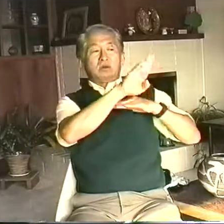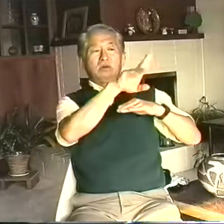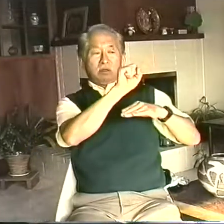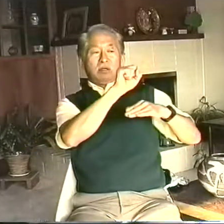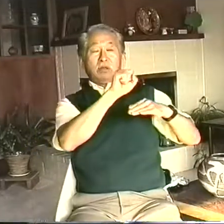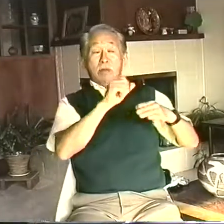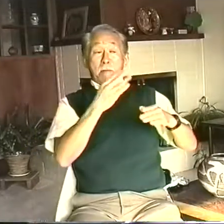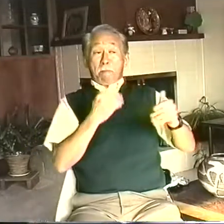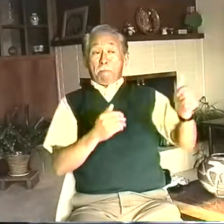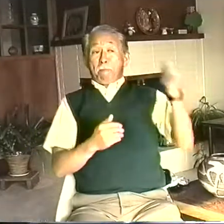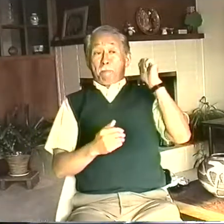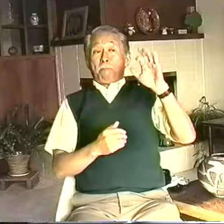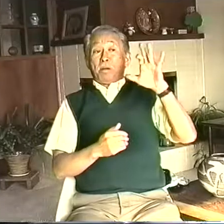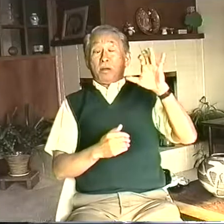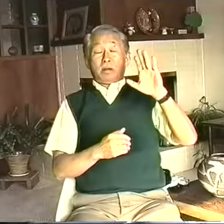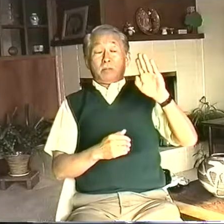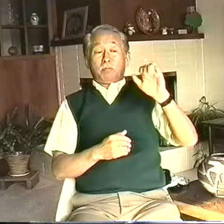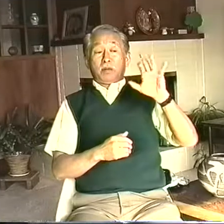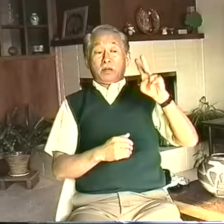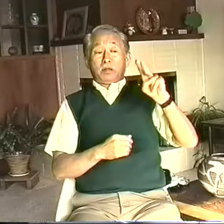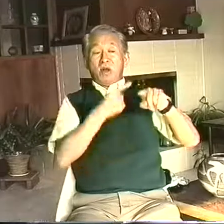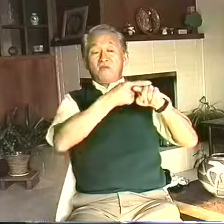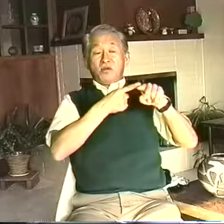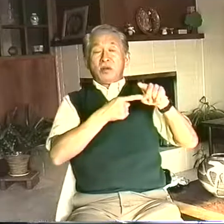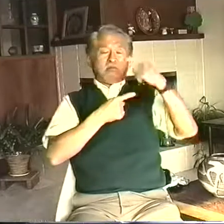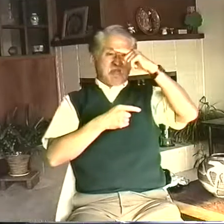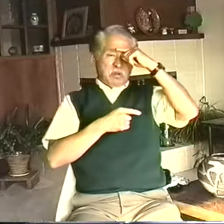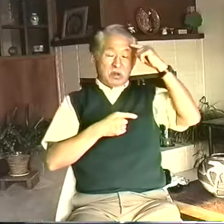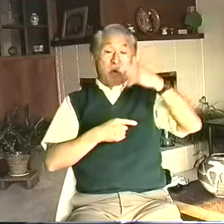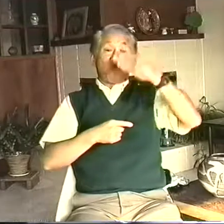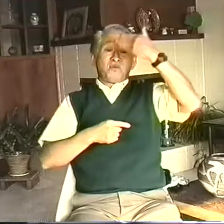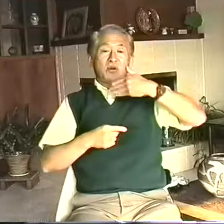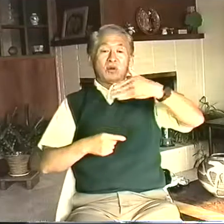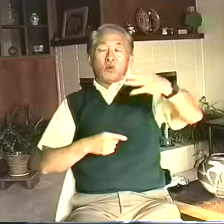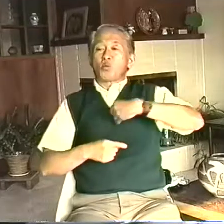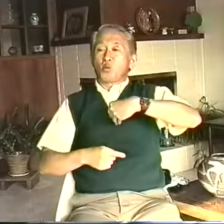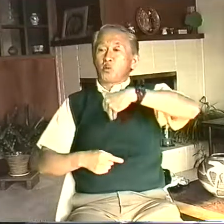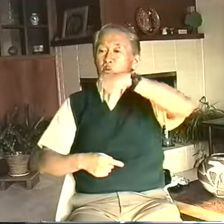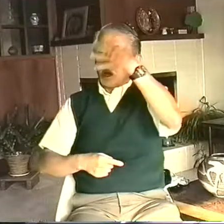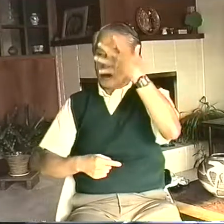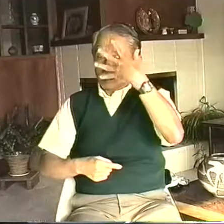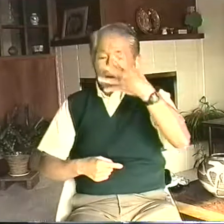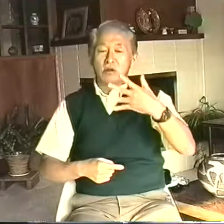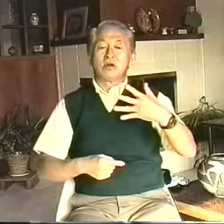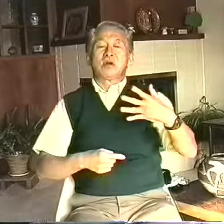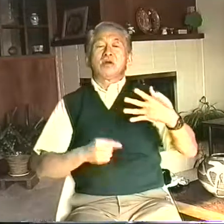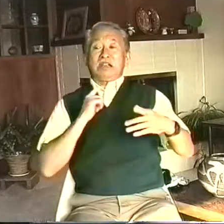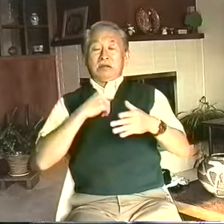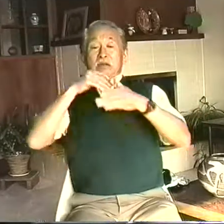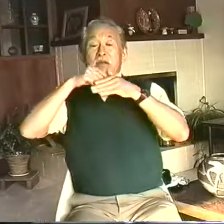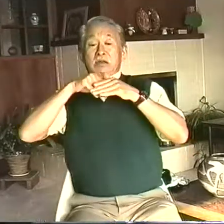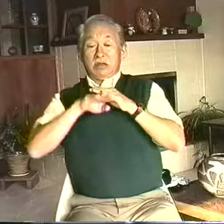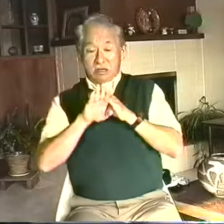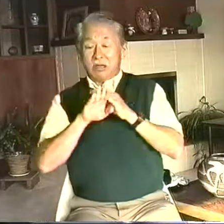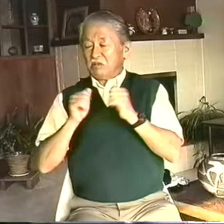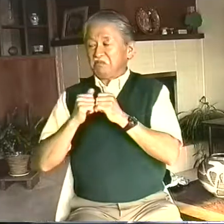Texas. At that time, the back of the bus was reserved for blacks, and the front of the bus was reserved for